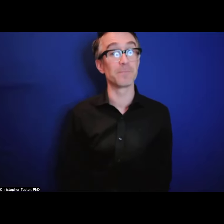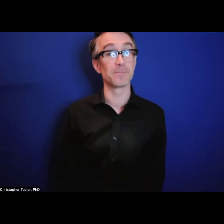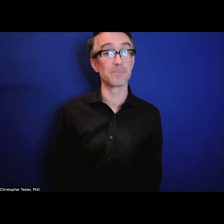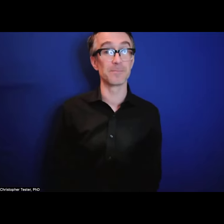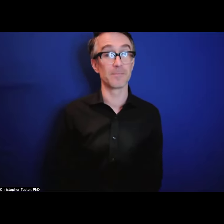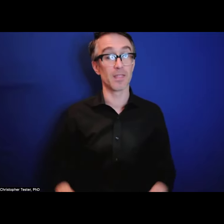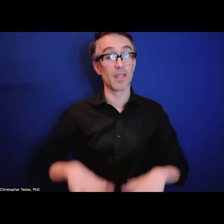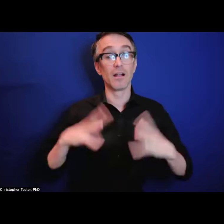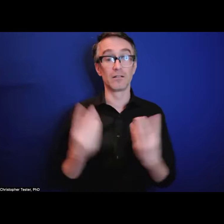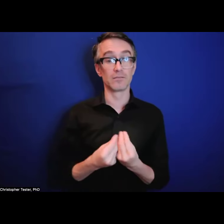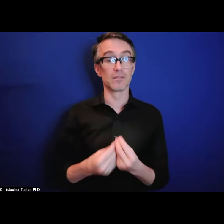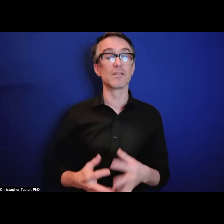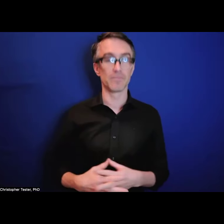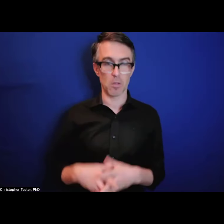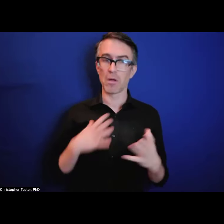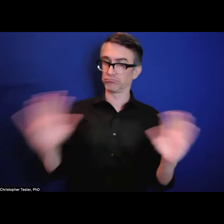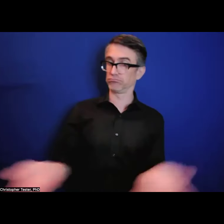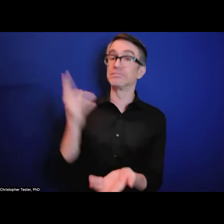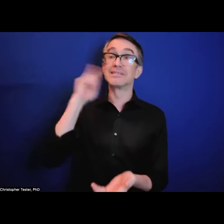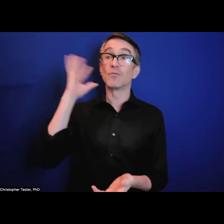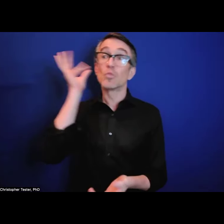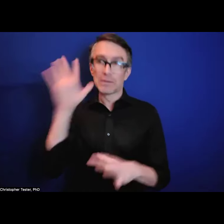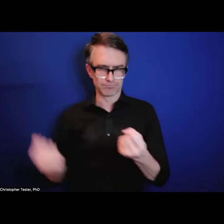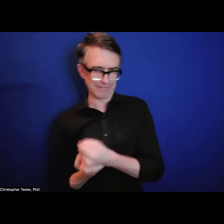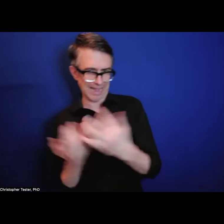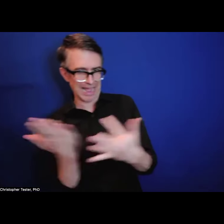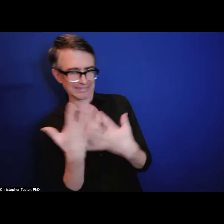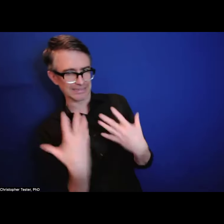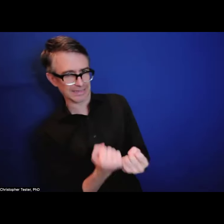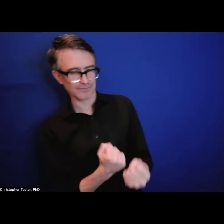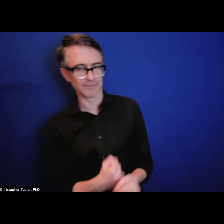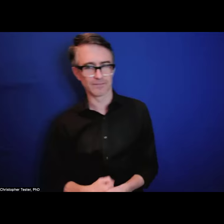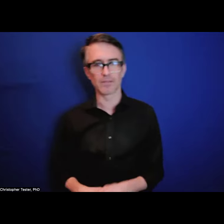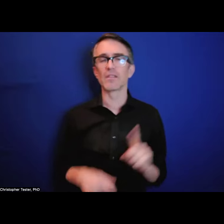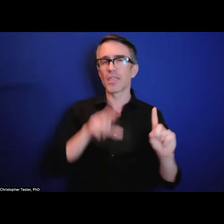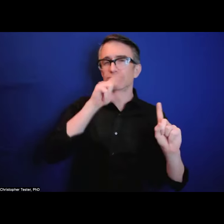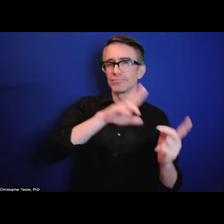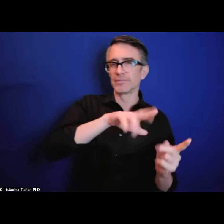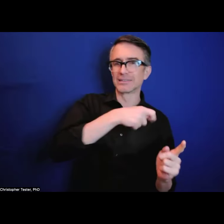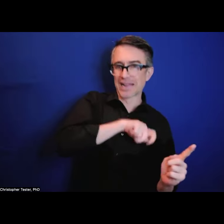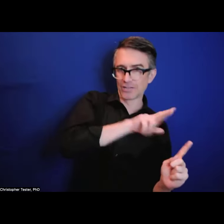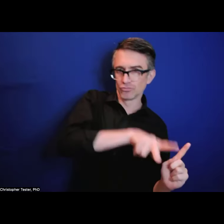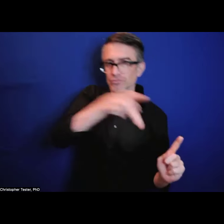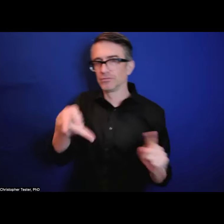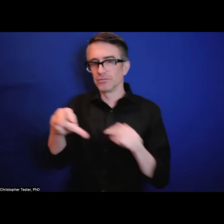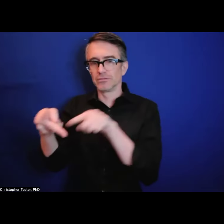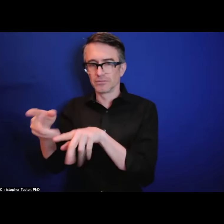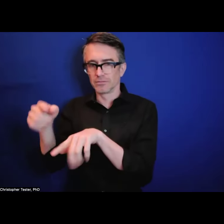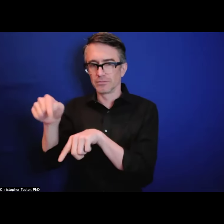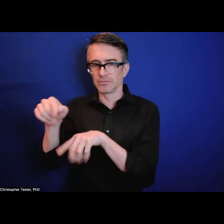health, their dignity, their privacy, and to have fair attention and ensure that in this country, you can have access. Thank you.